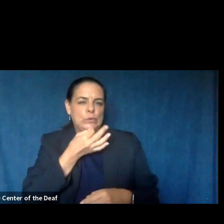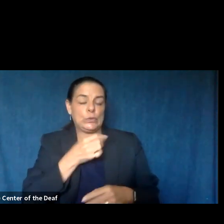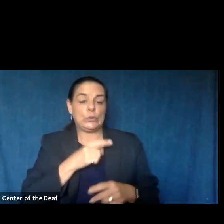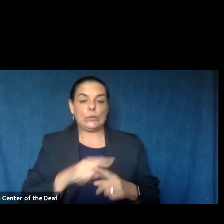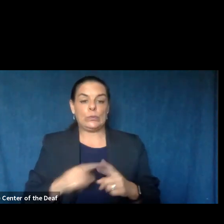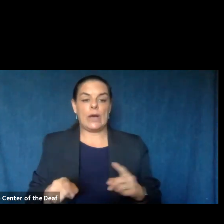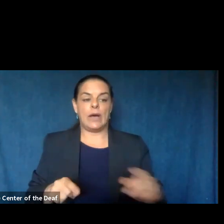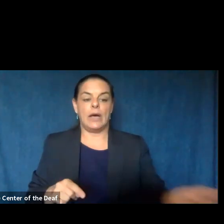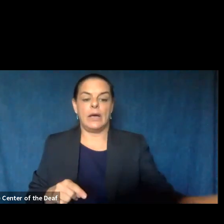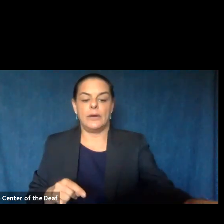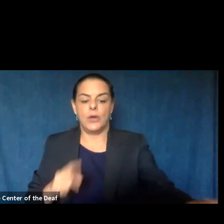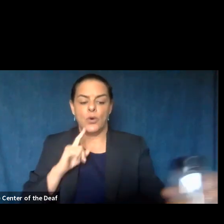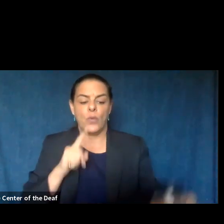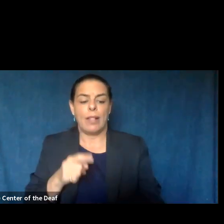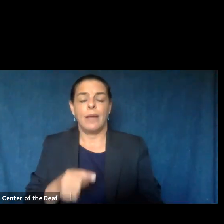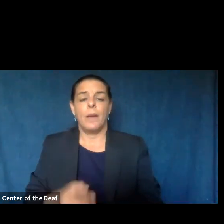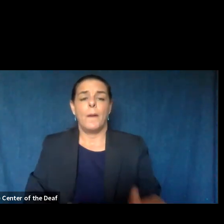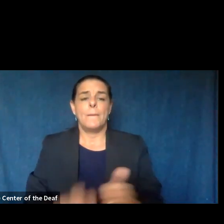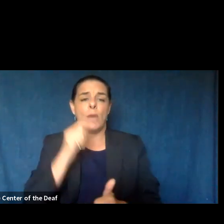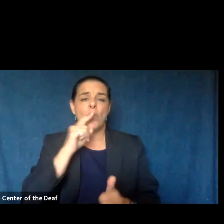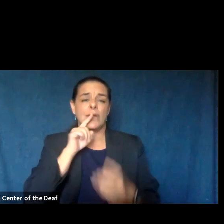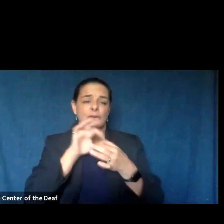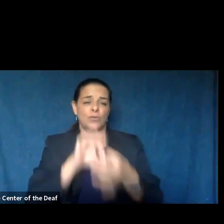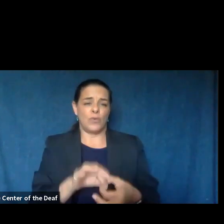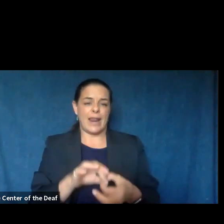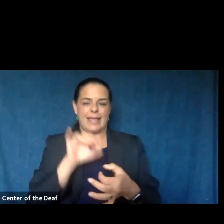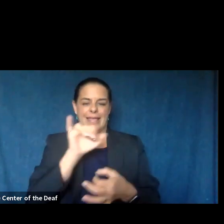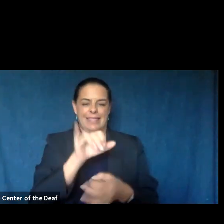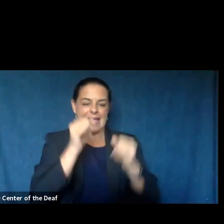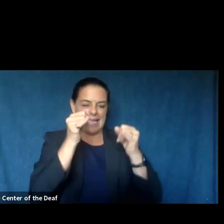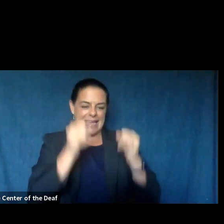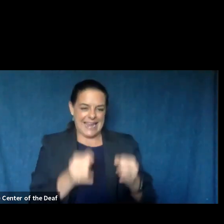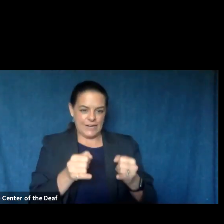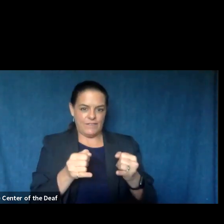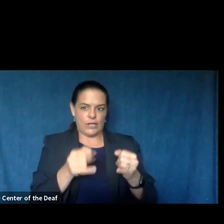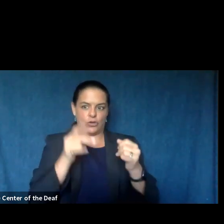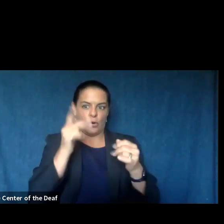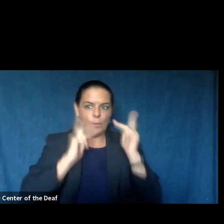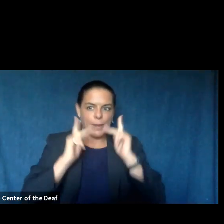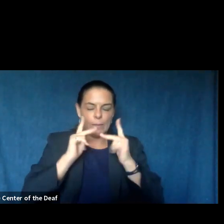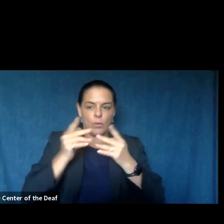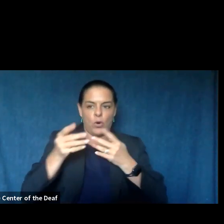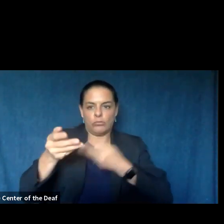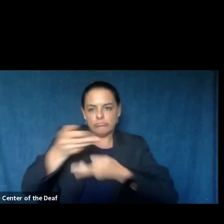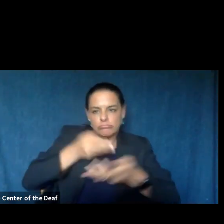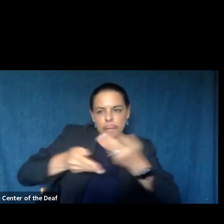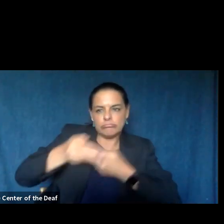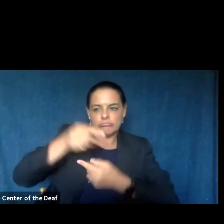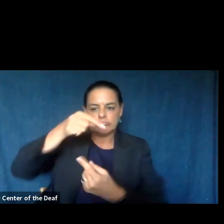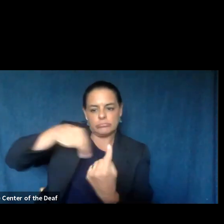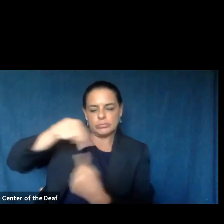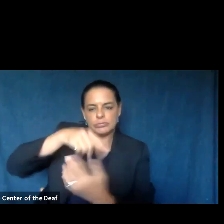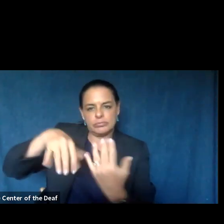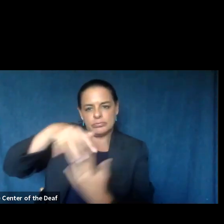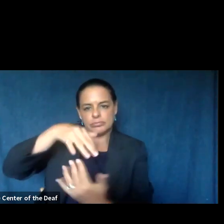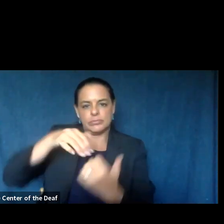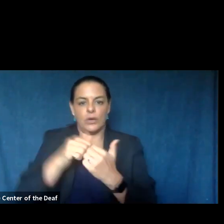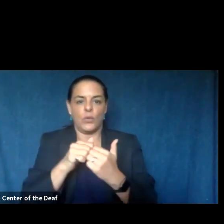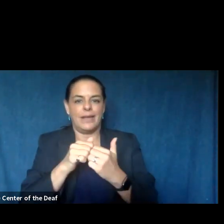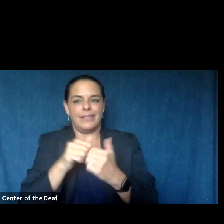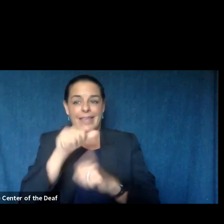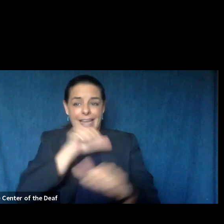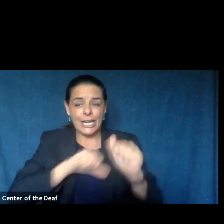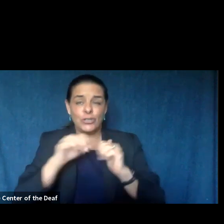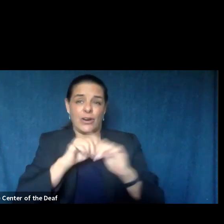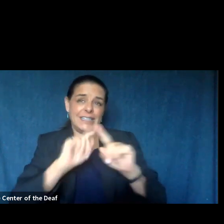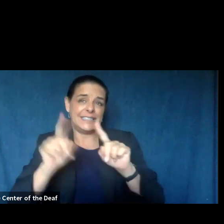is a lot of it is related to that individual interactions with each other in various settings, and it